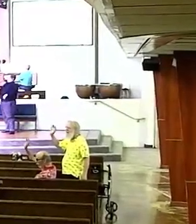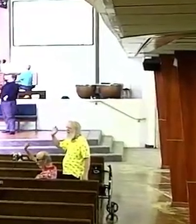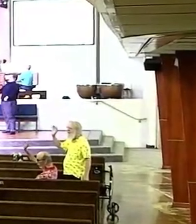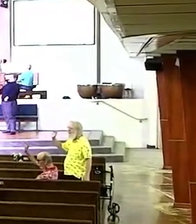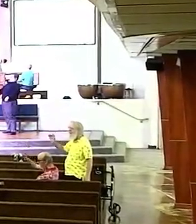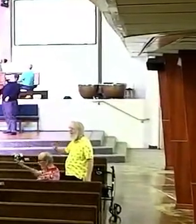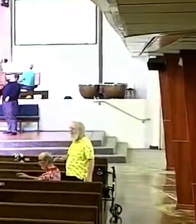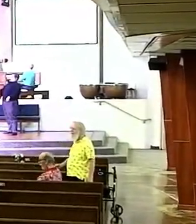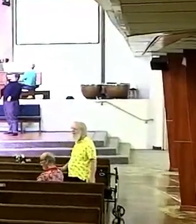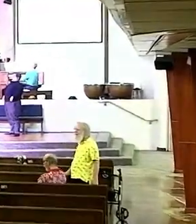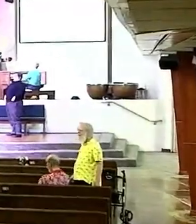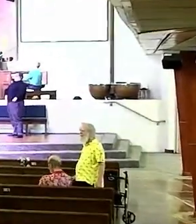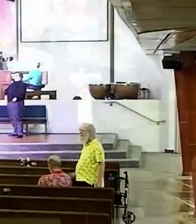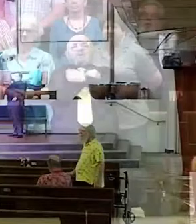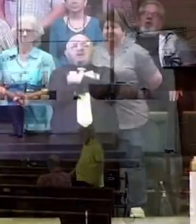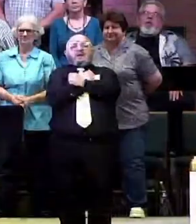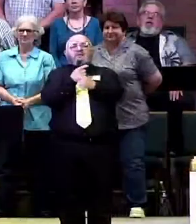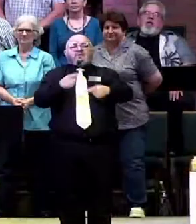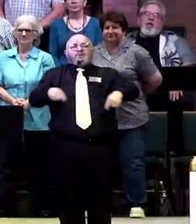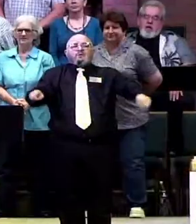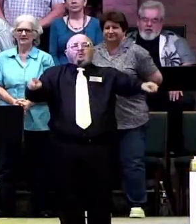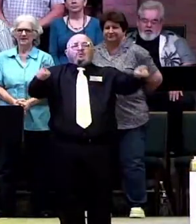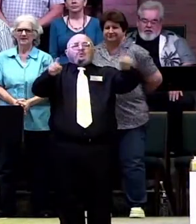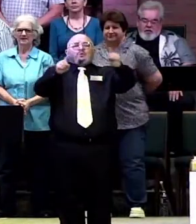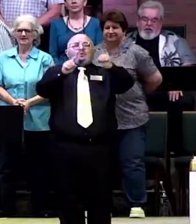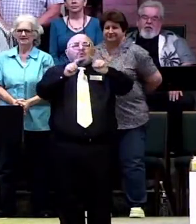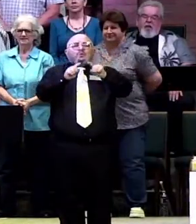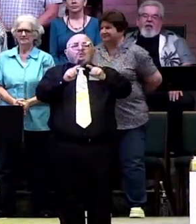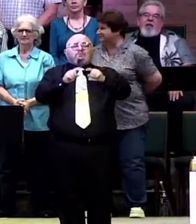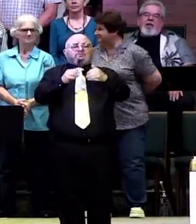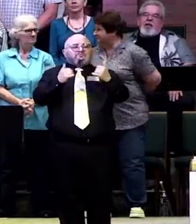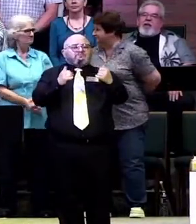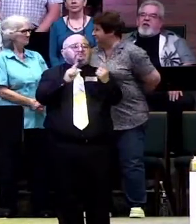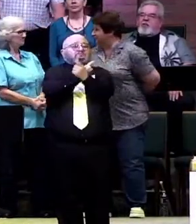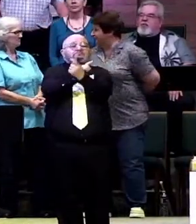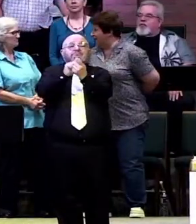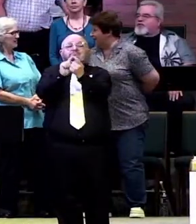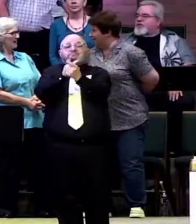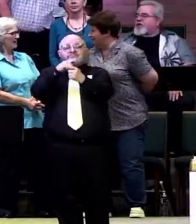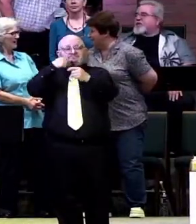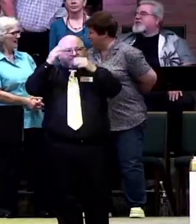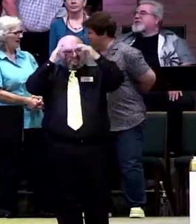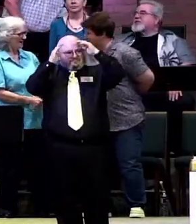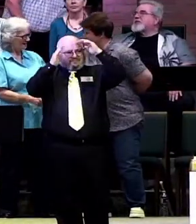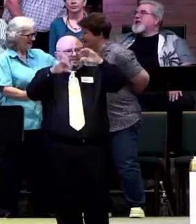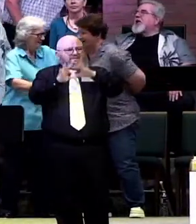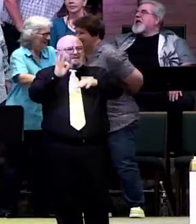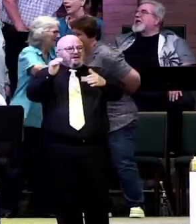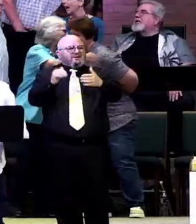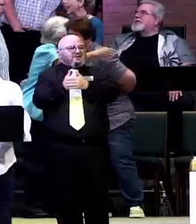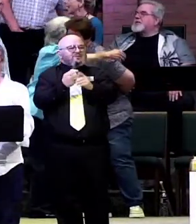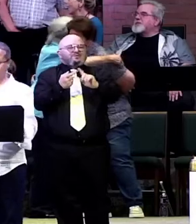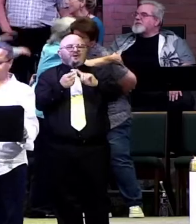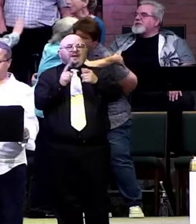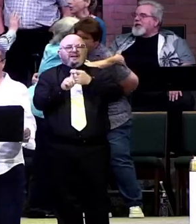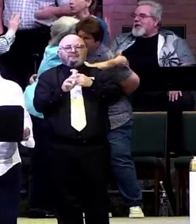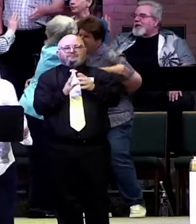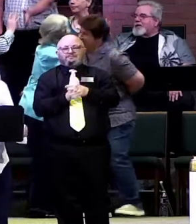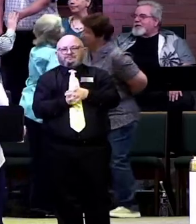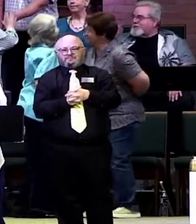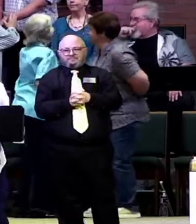love you. All right, everybody, turn to your neighbor. Go say hello. Find a new friend.